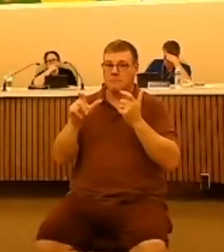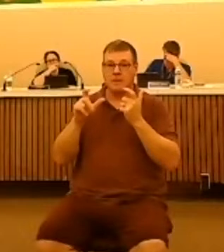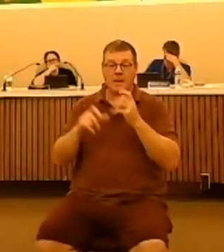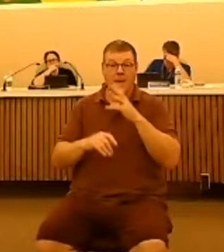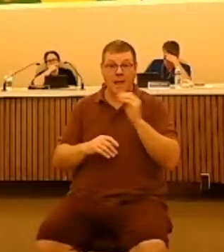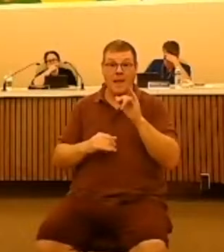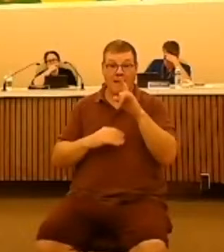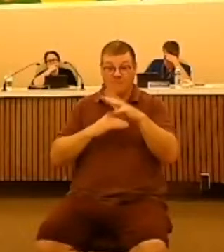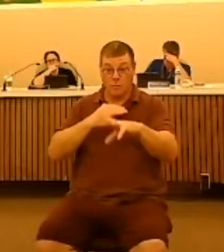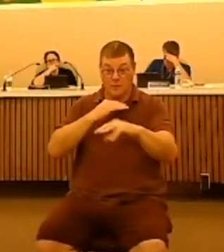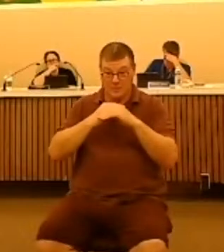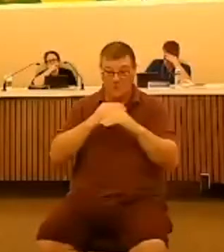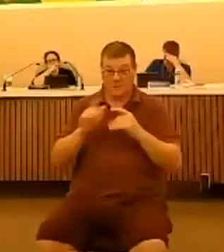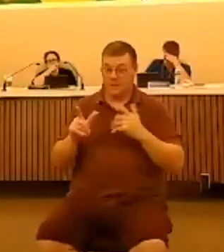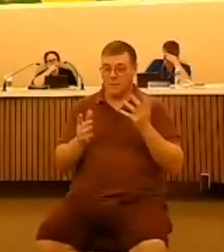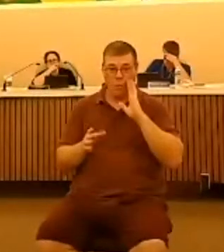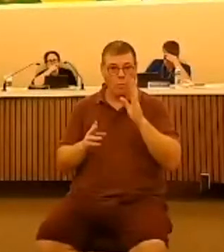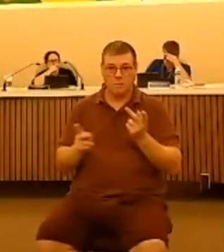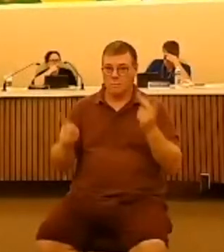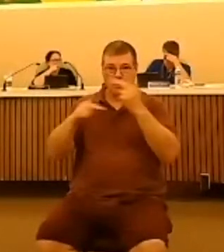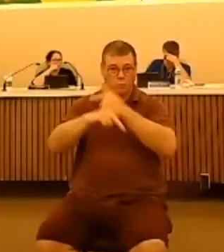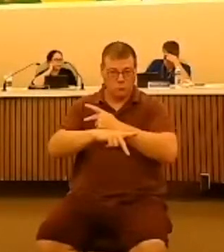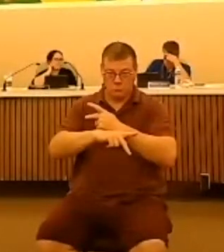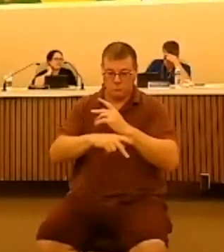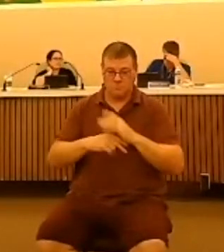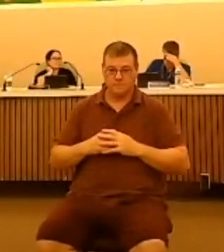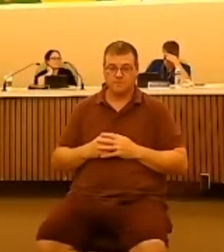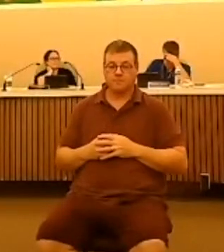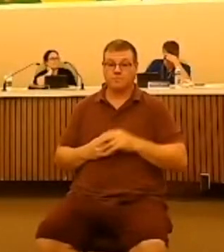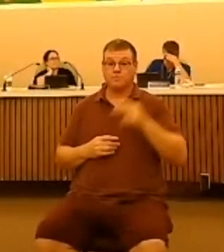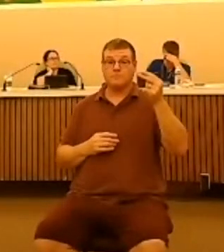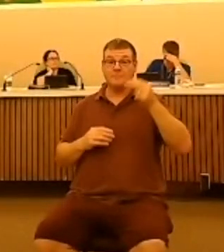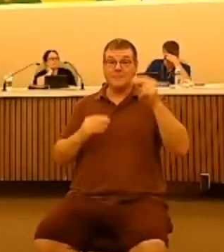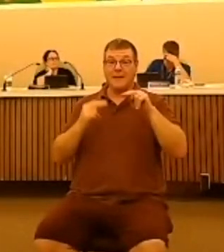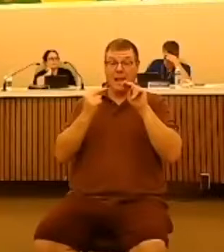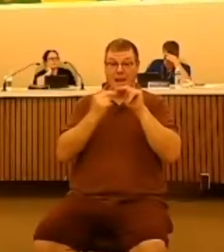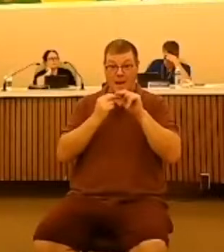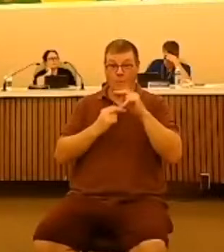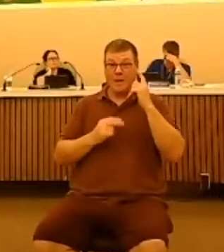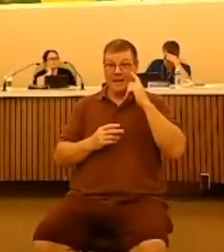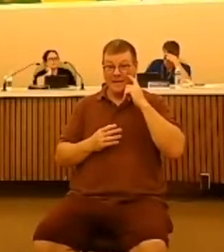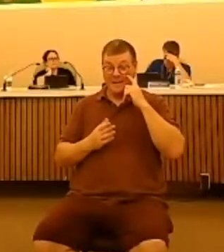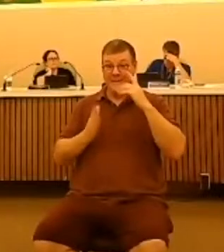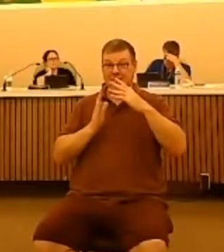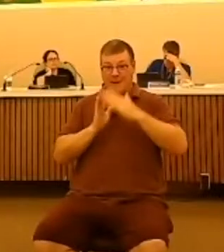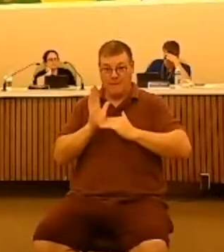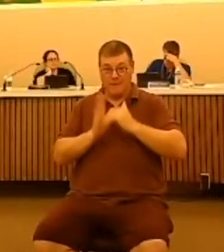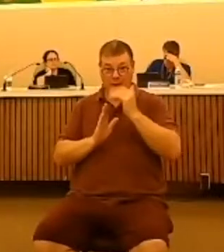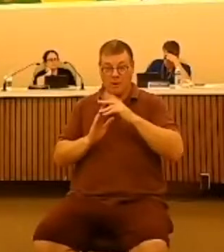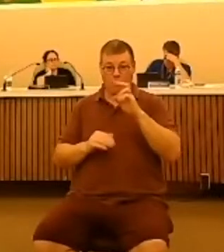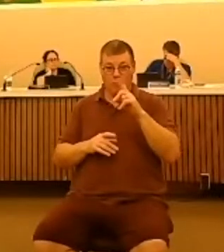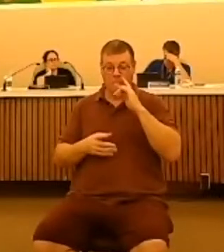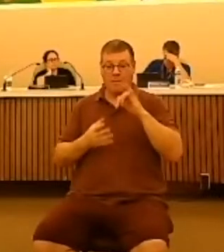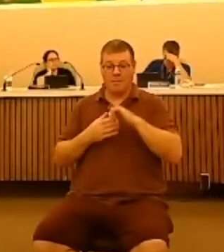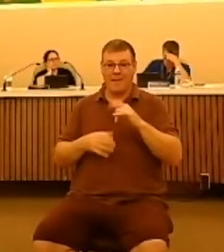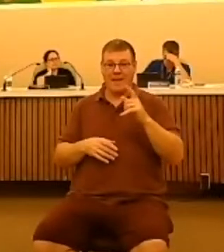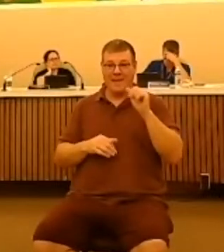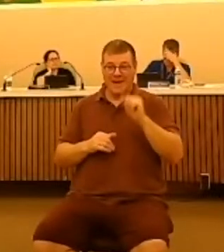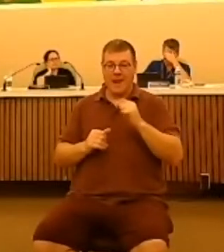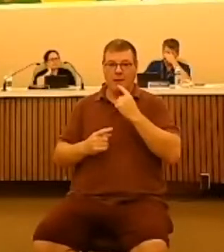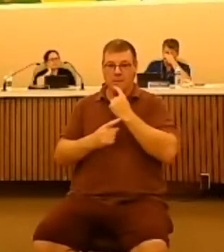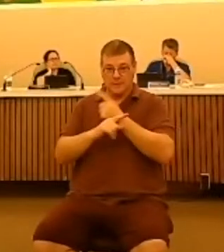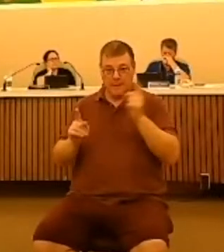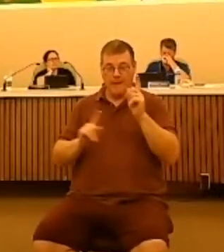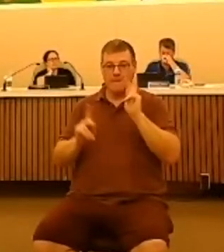extend the road, that will just get worse. The Henrietta Highway Department was just paving roads off of Nevins Road, and they can attest to the fact